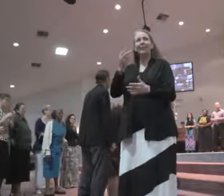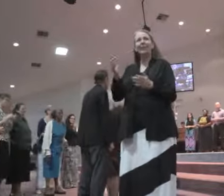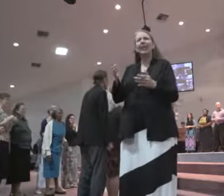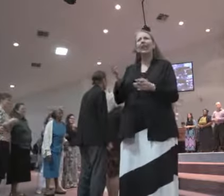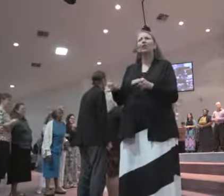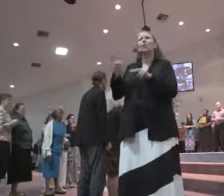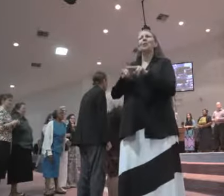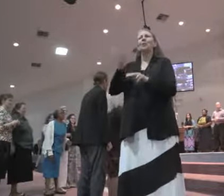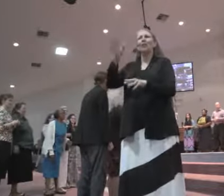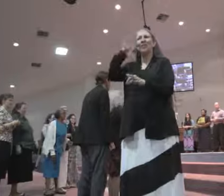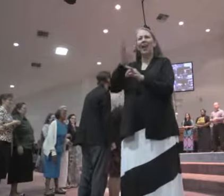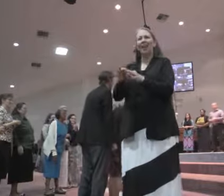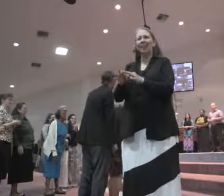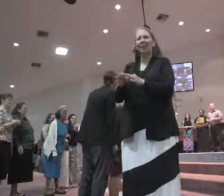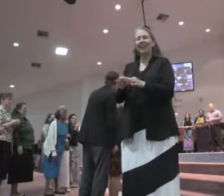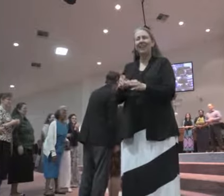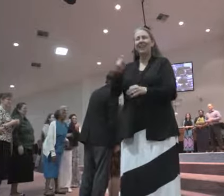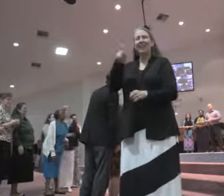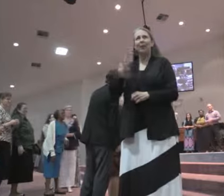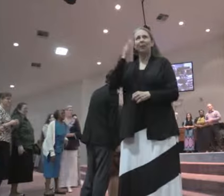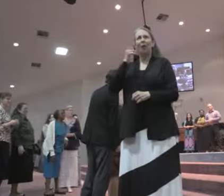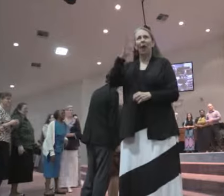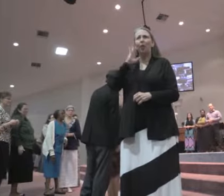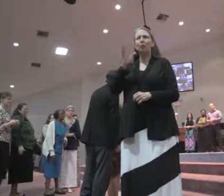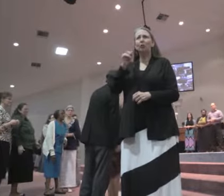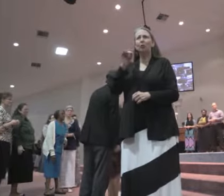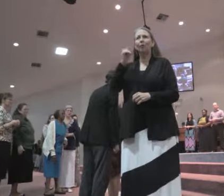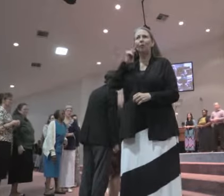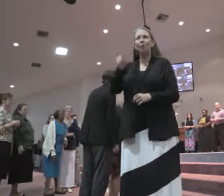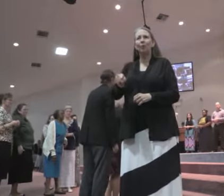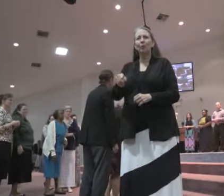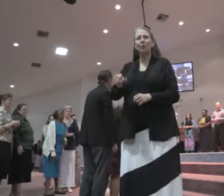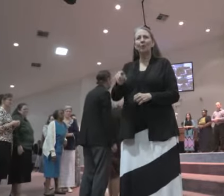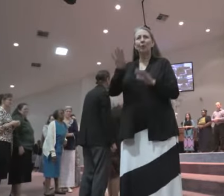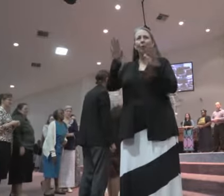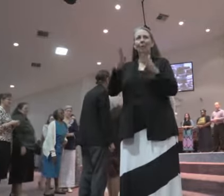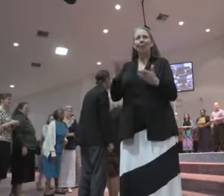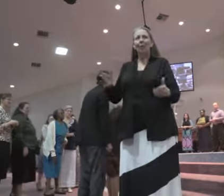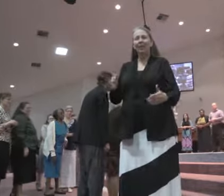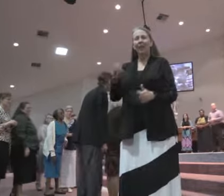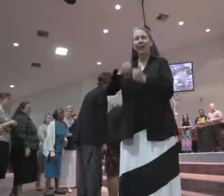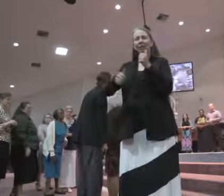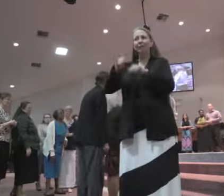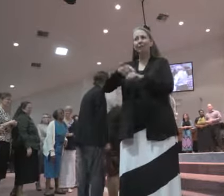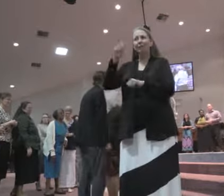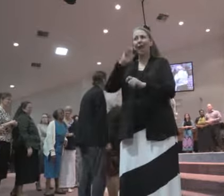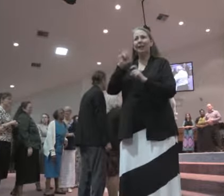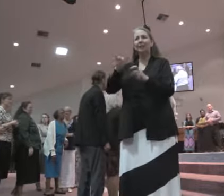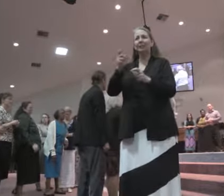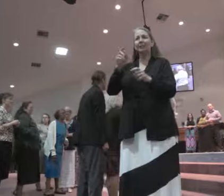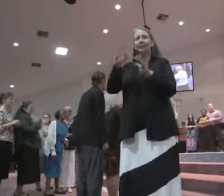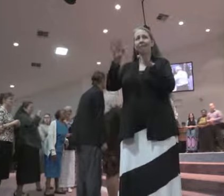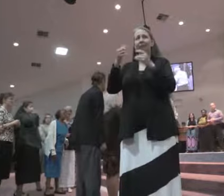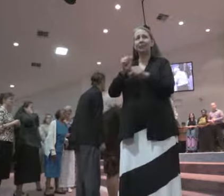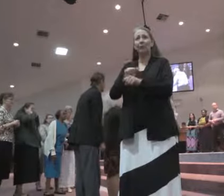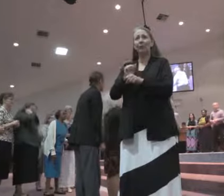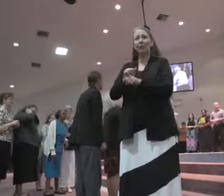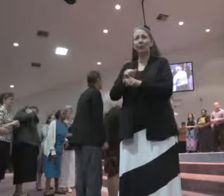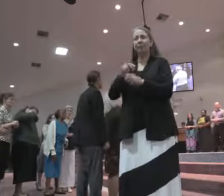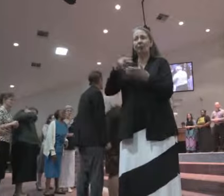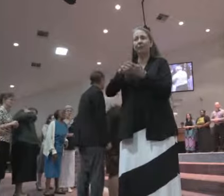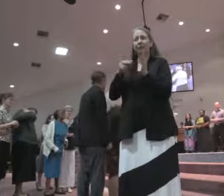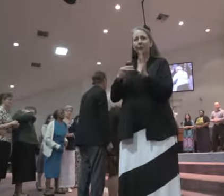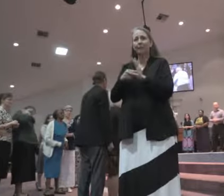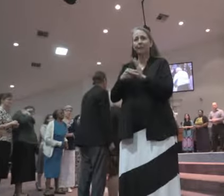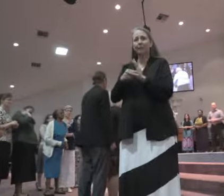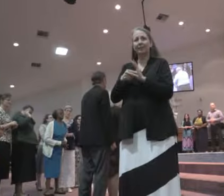To know that God would do that for you and that He still did those kind of things. Every time God gives a miracle, he does it for a purpose.